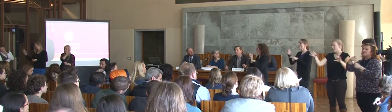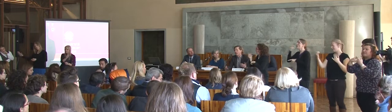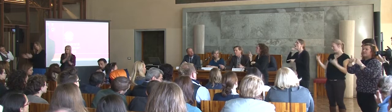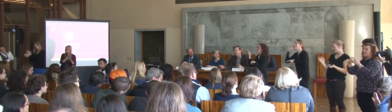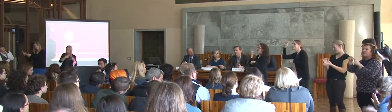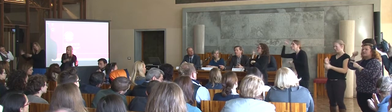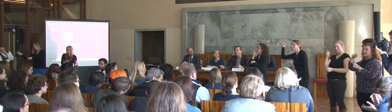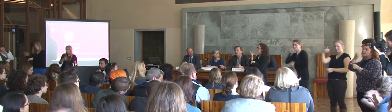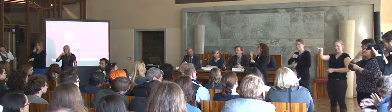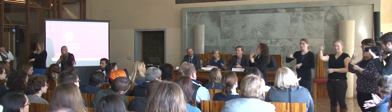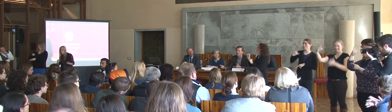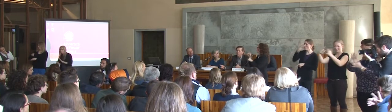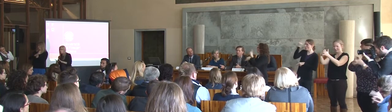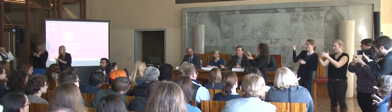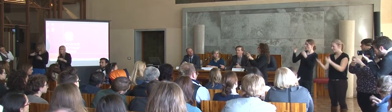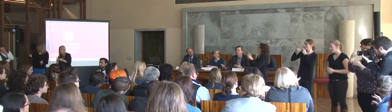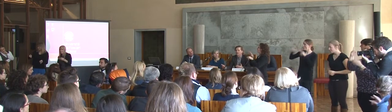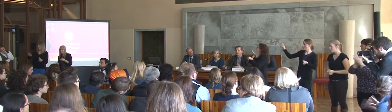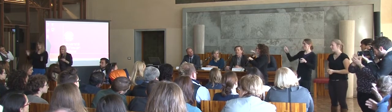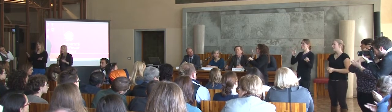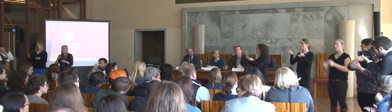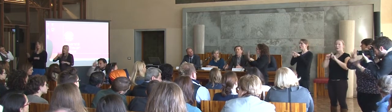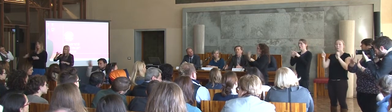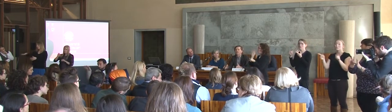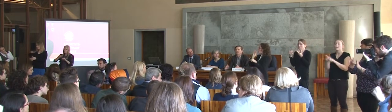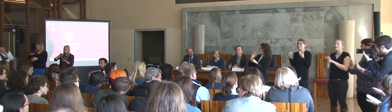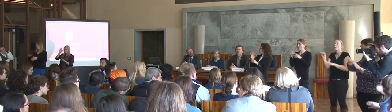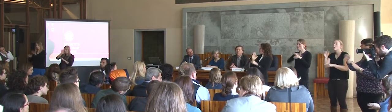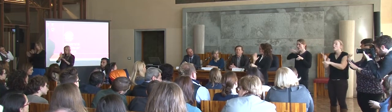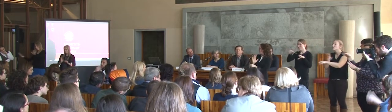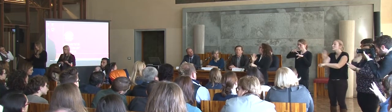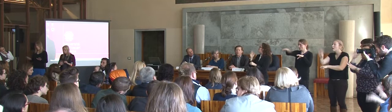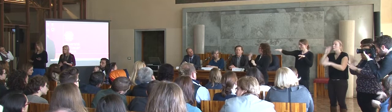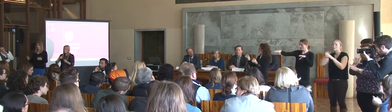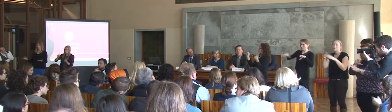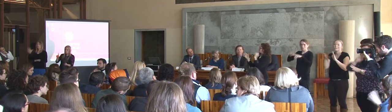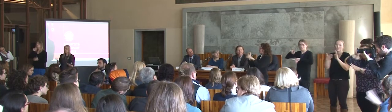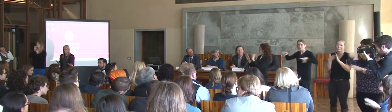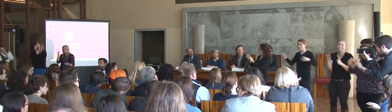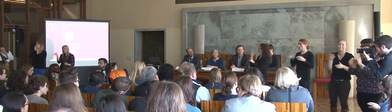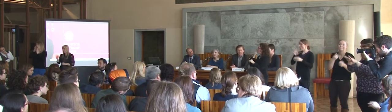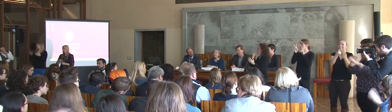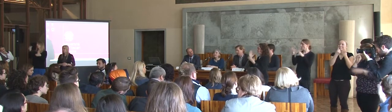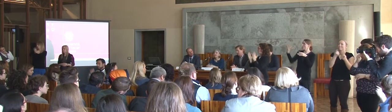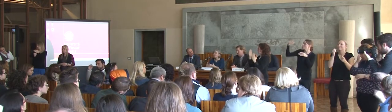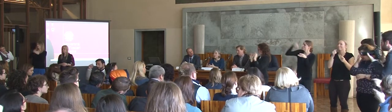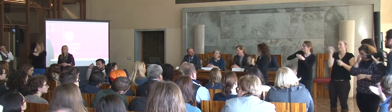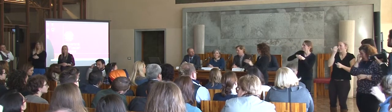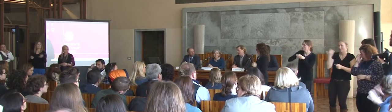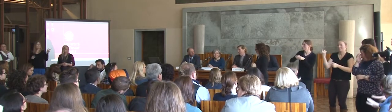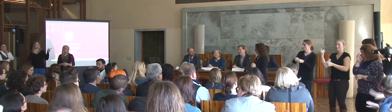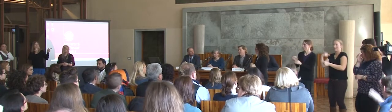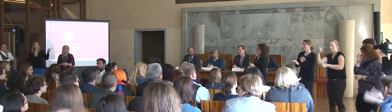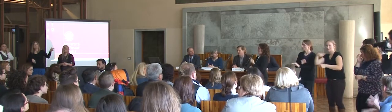from young people, or regional differences. It can all fit into the dictionary quite well. I think